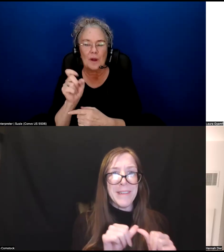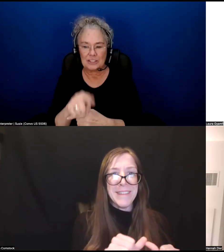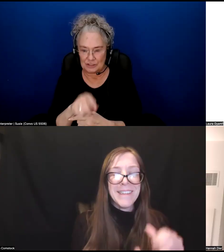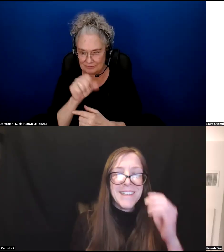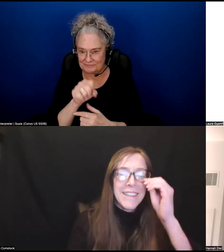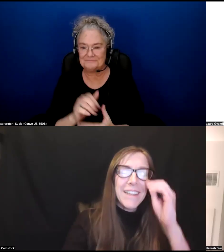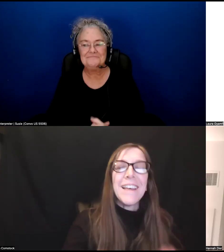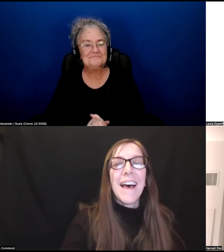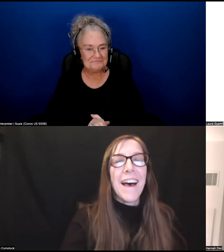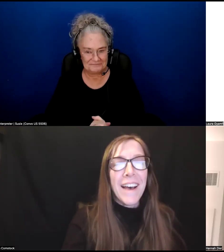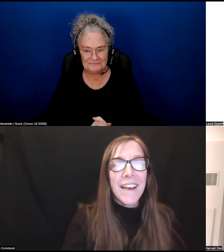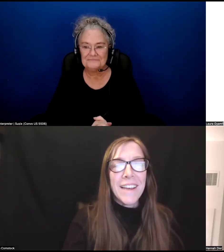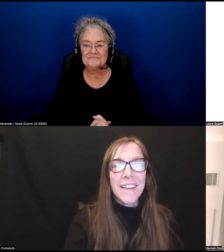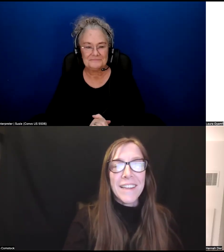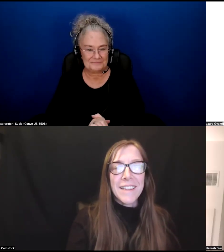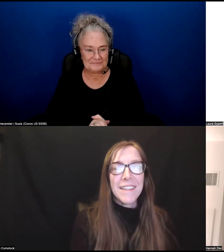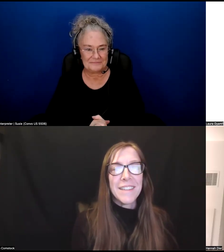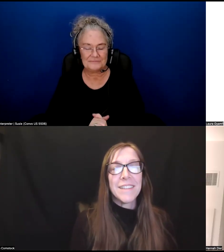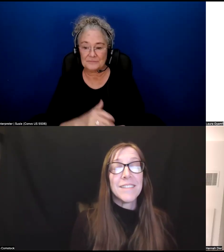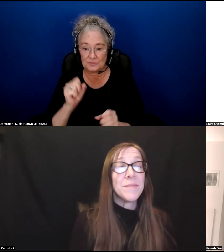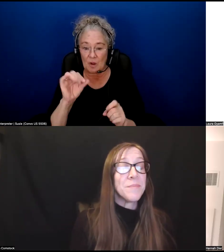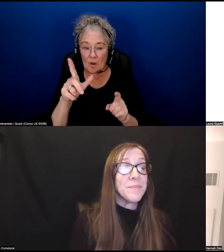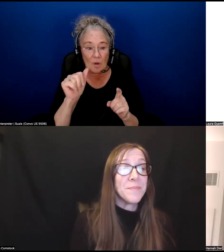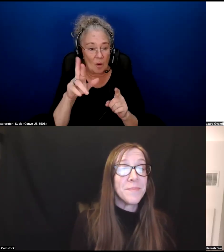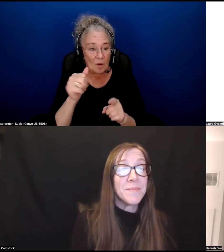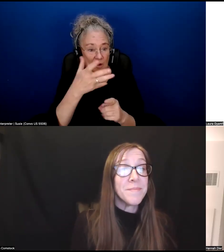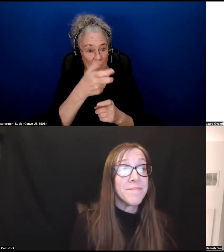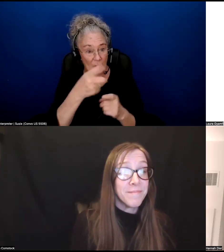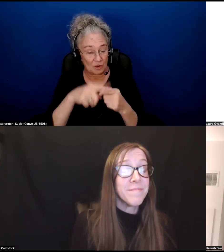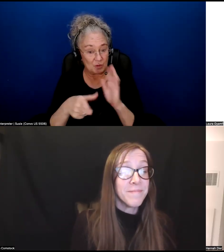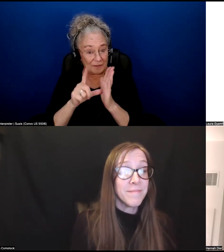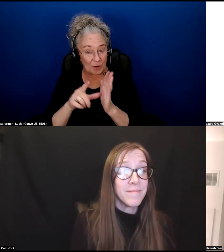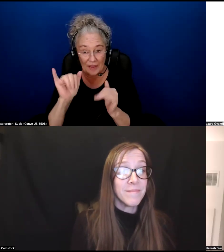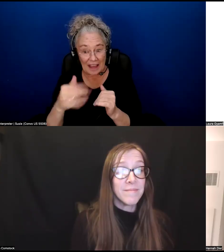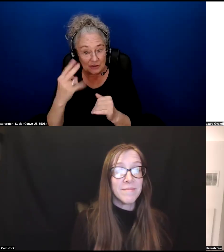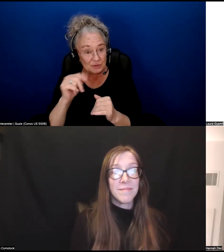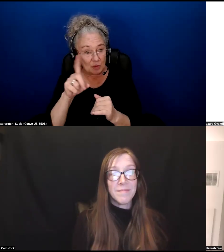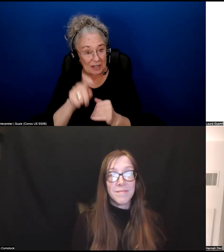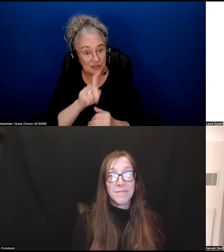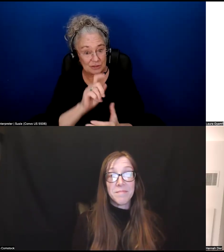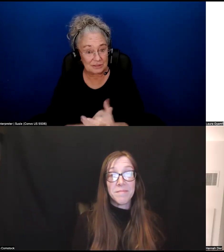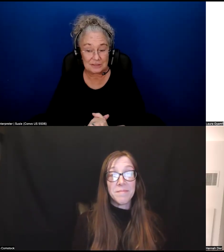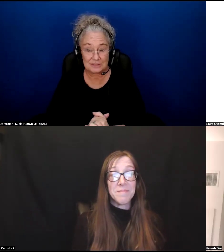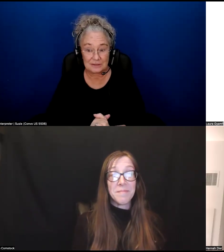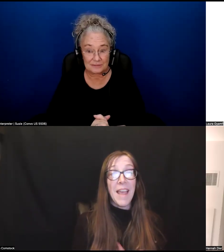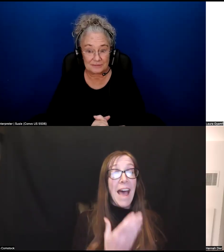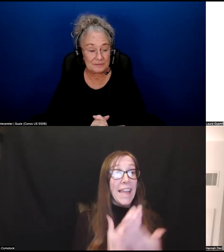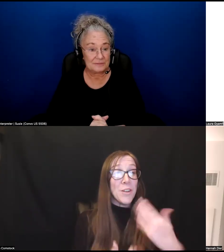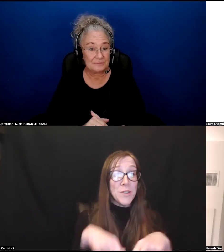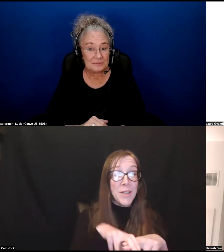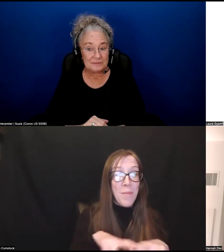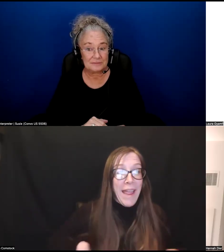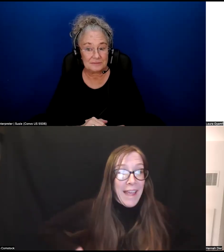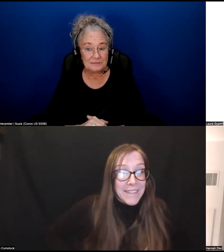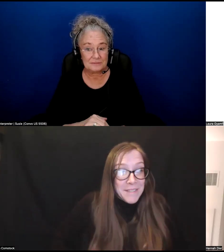helpful. So the first, Laura, do you want to review the 2 questions and answers that were asked? Yes, one second. You can